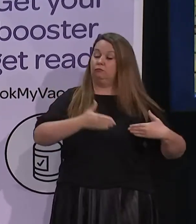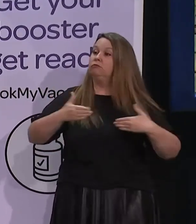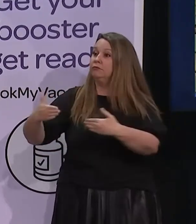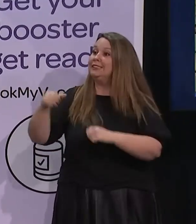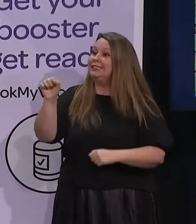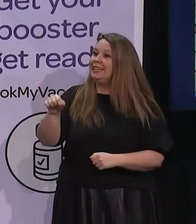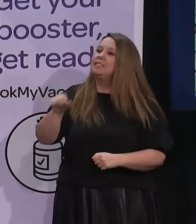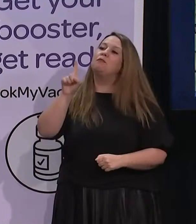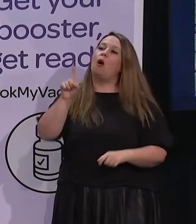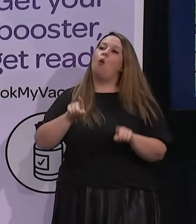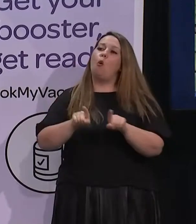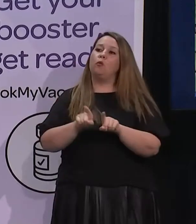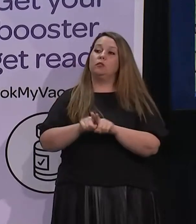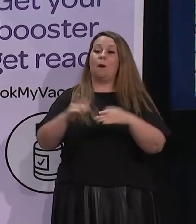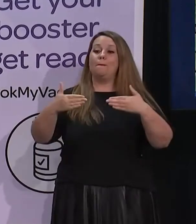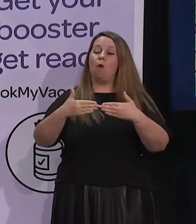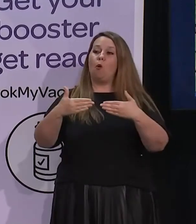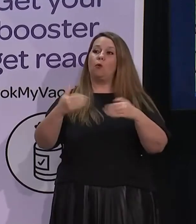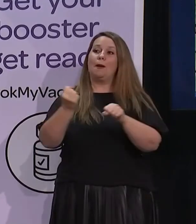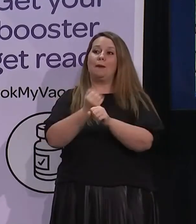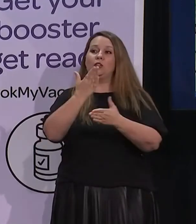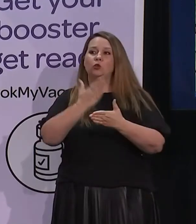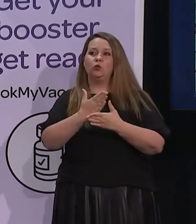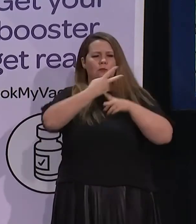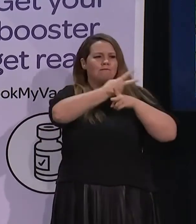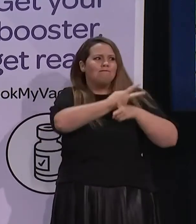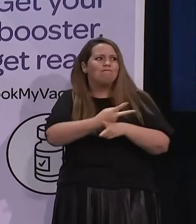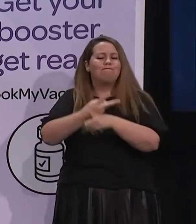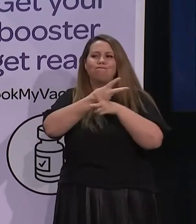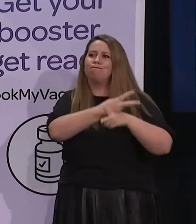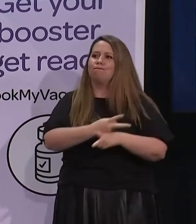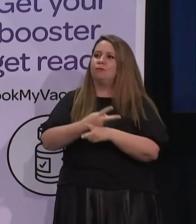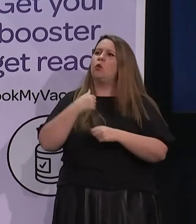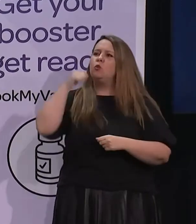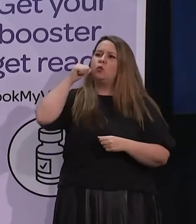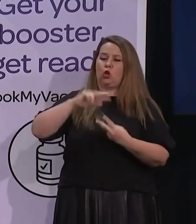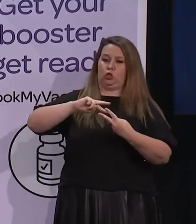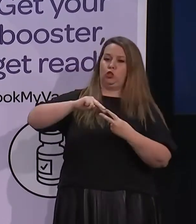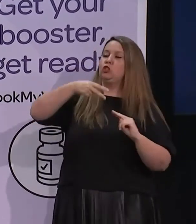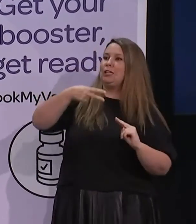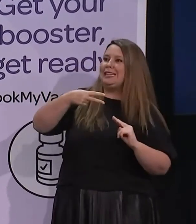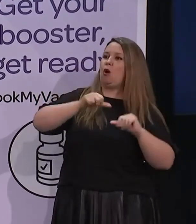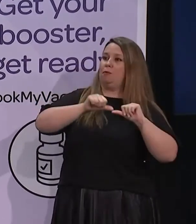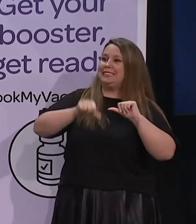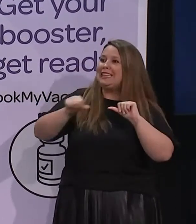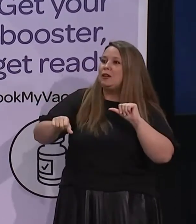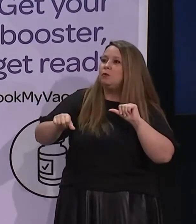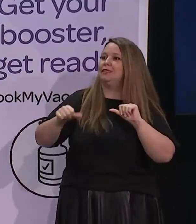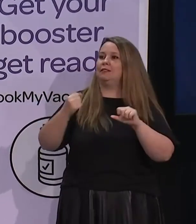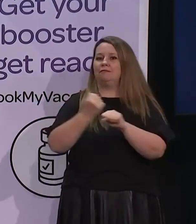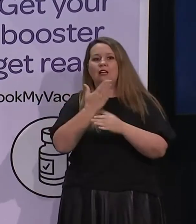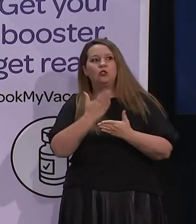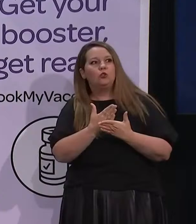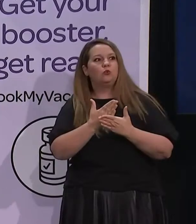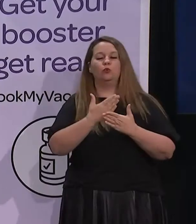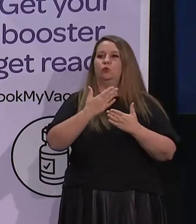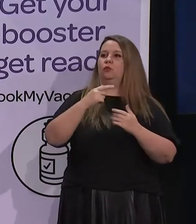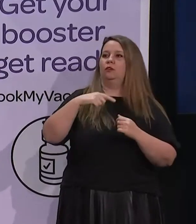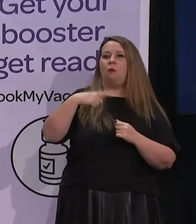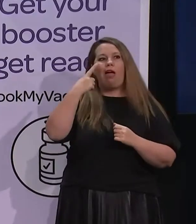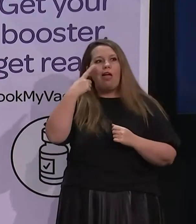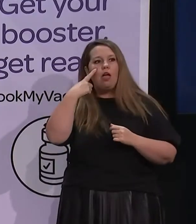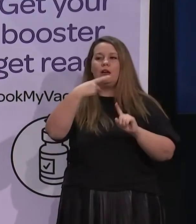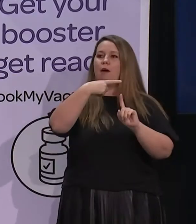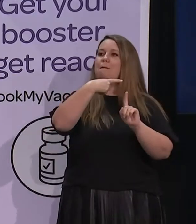surveillance we have at our border as well. So that's where that whole genome sequencing of all positive cases, we are exploring our ability to